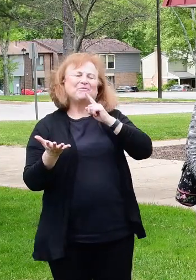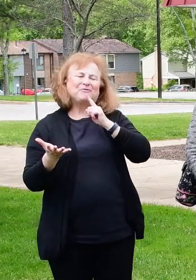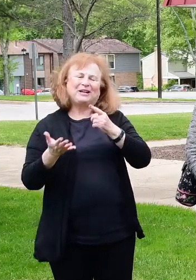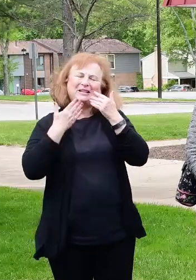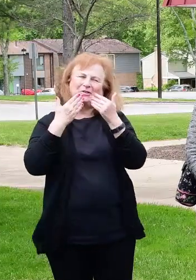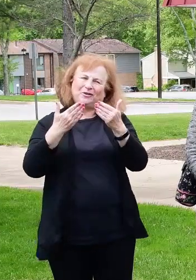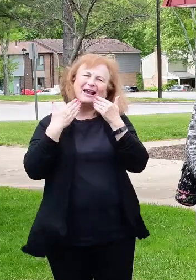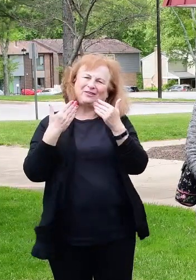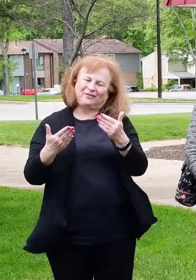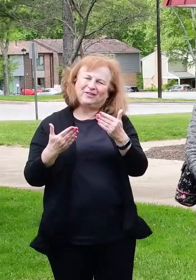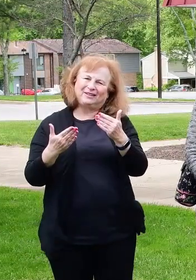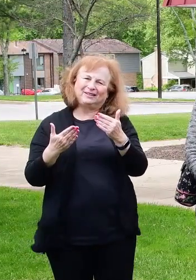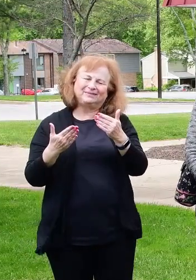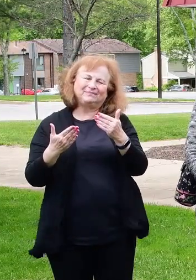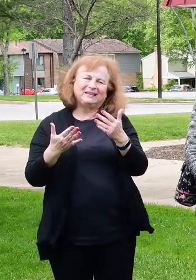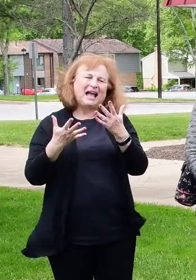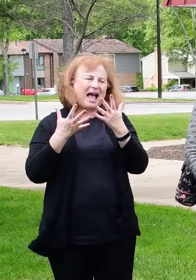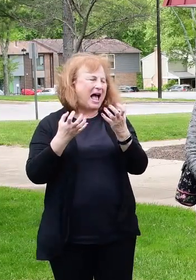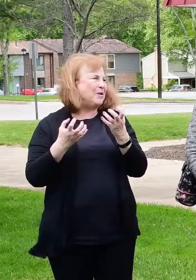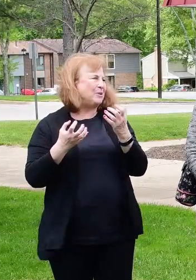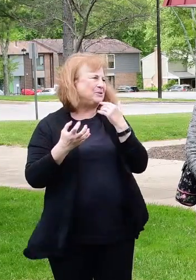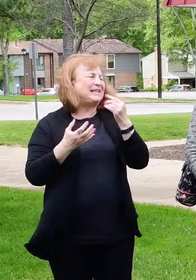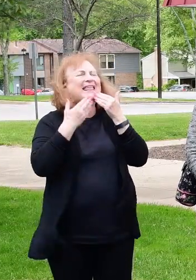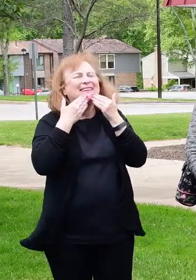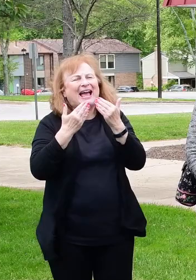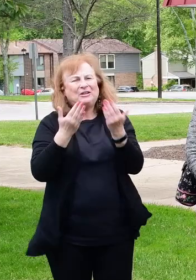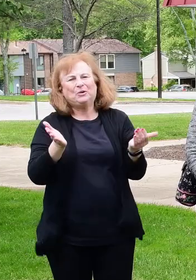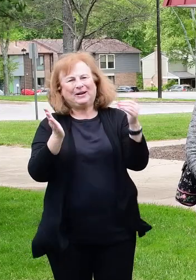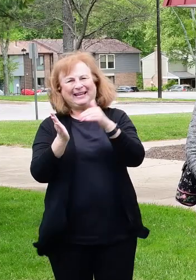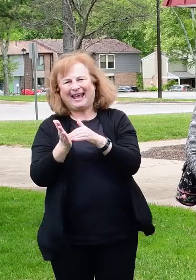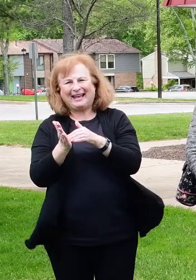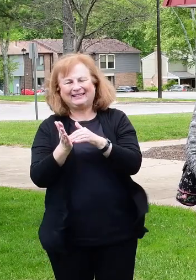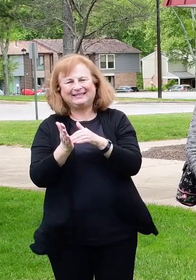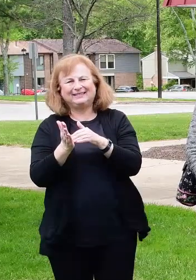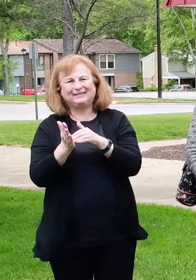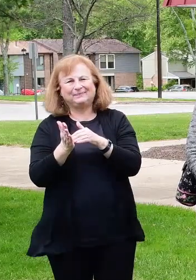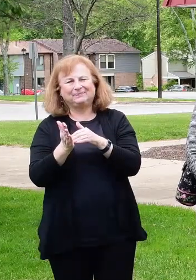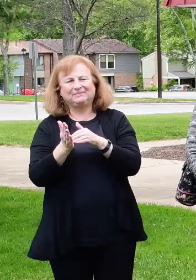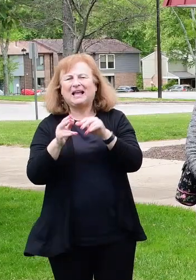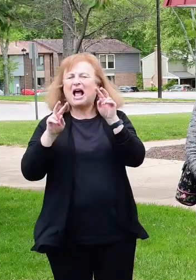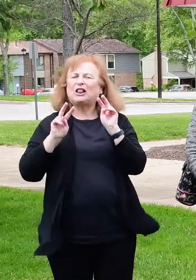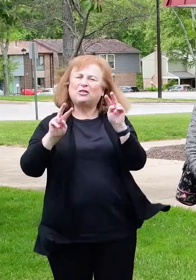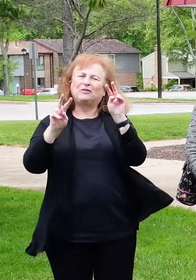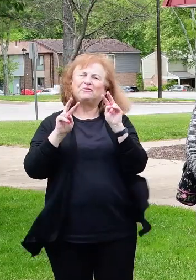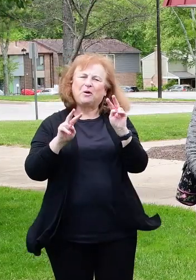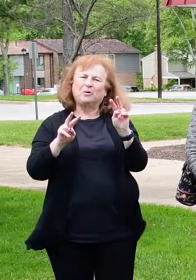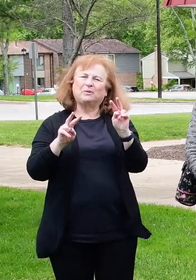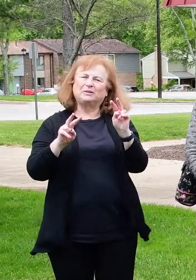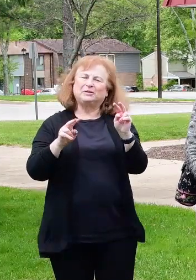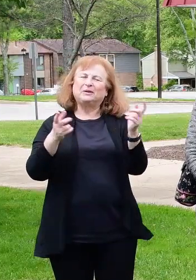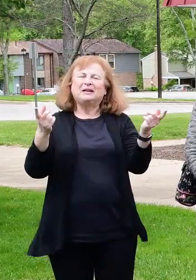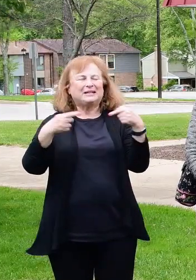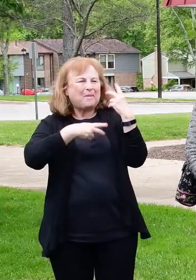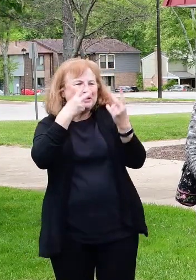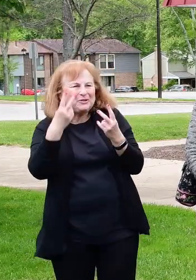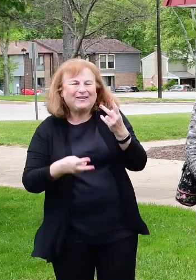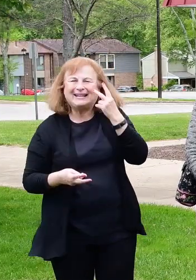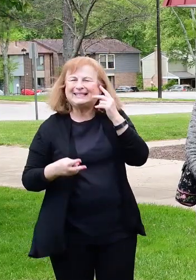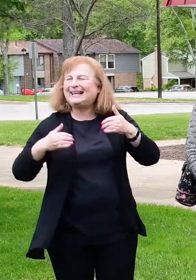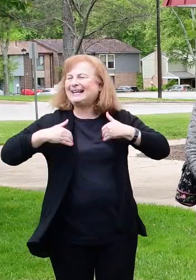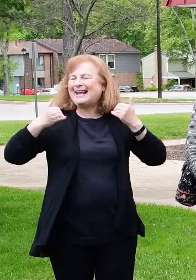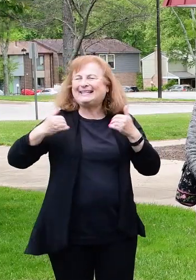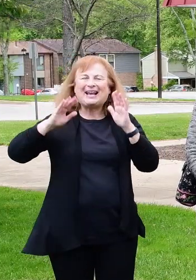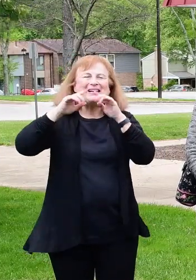really grateful and just want to say thank you again and look forward to coming to visit and seeing